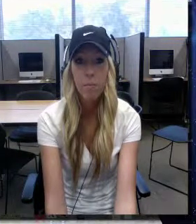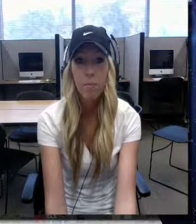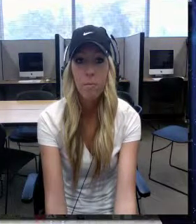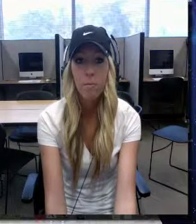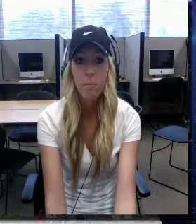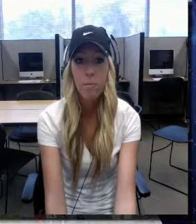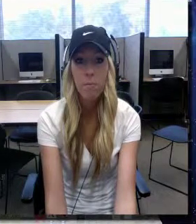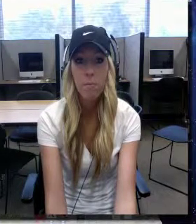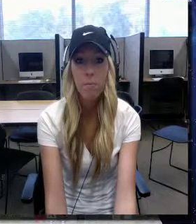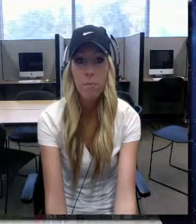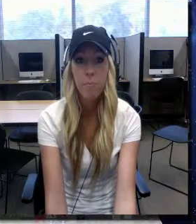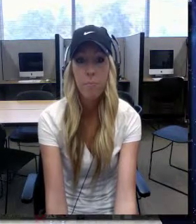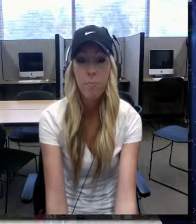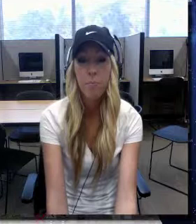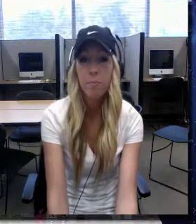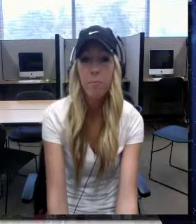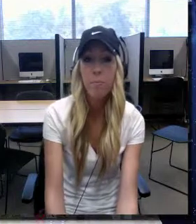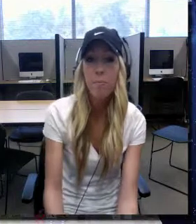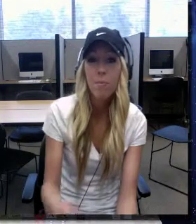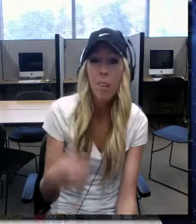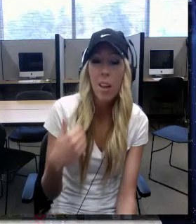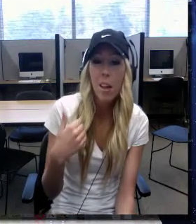weather.